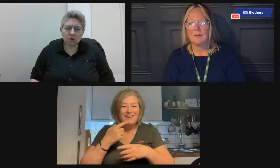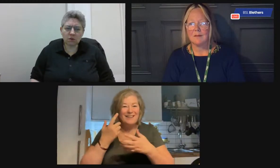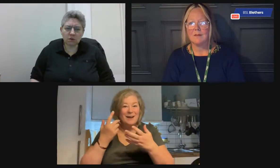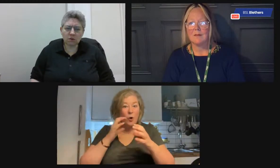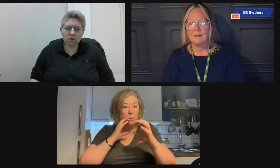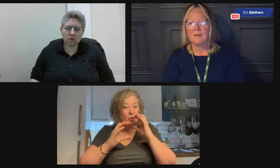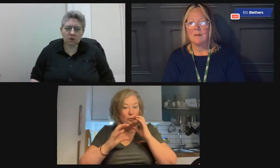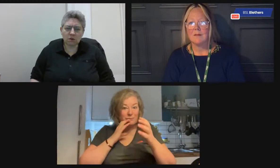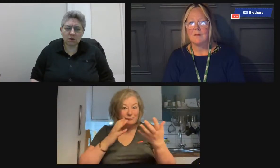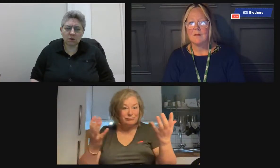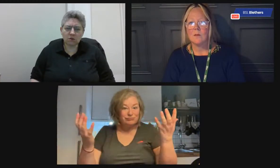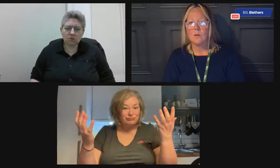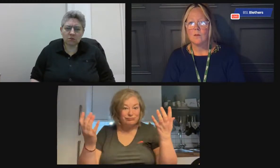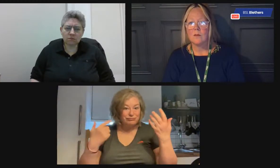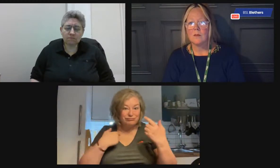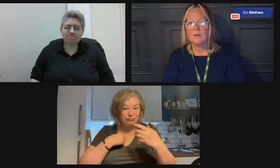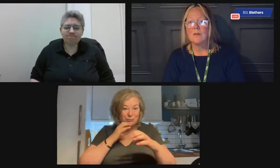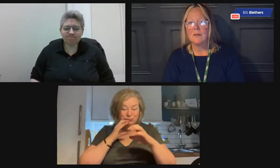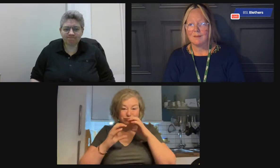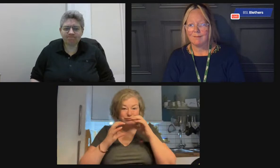I had to ask my mum to come.